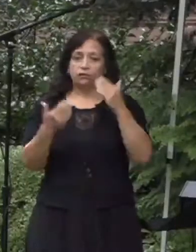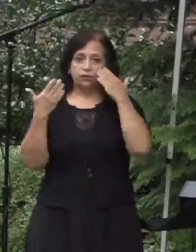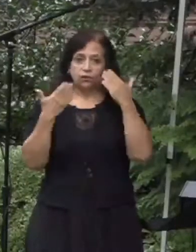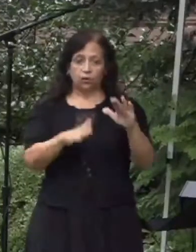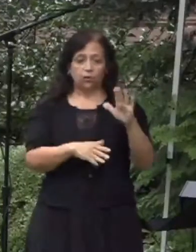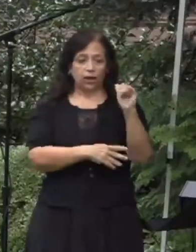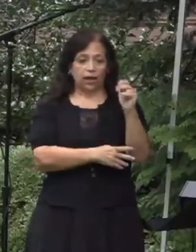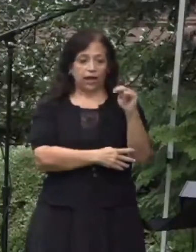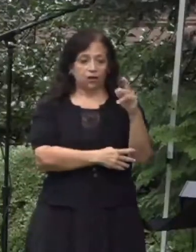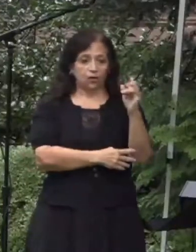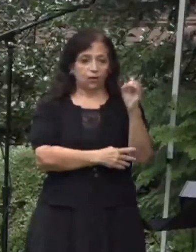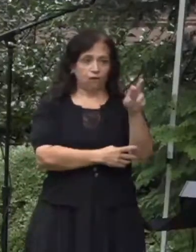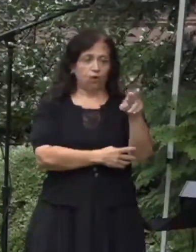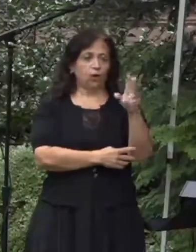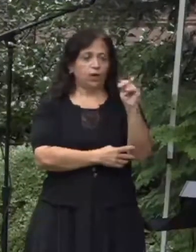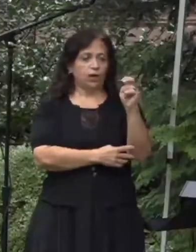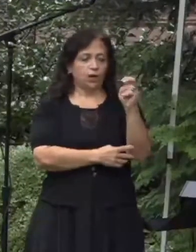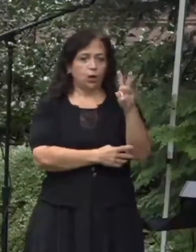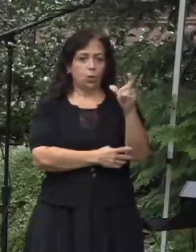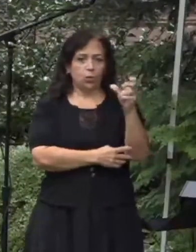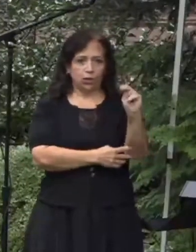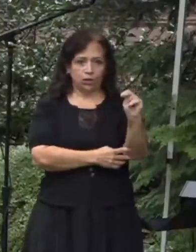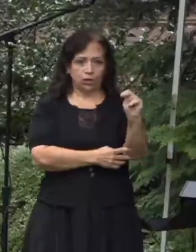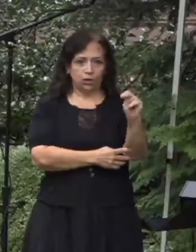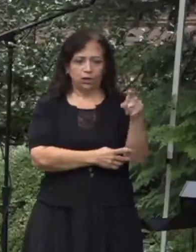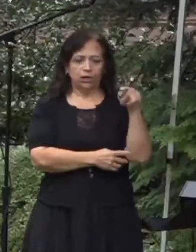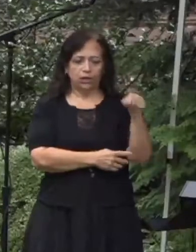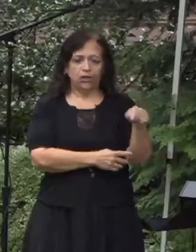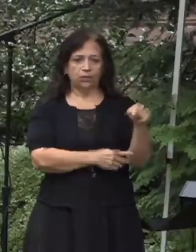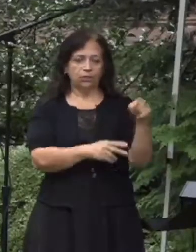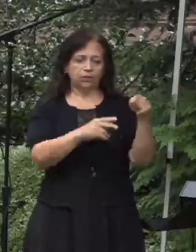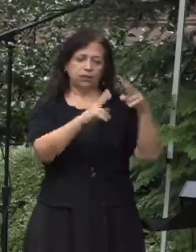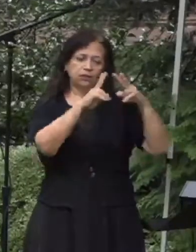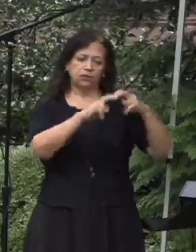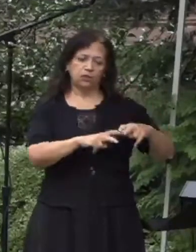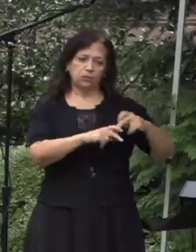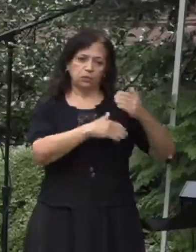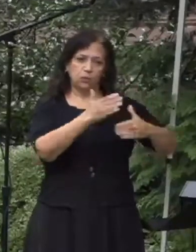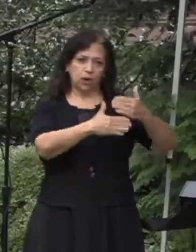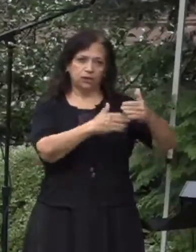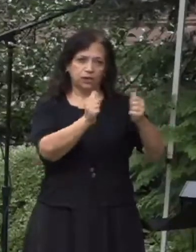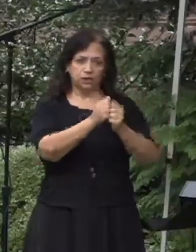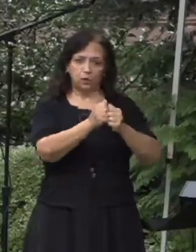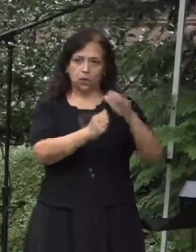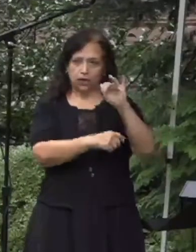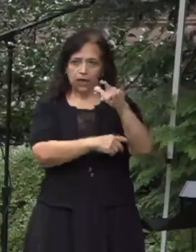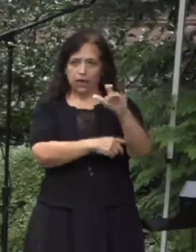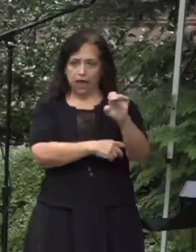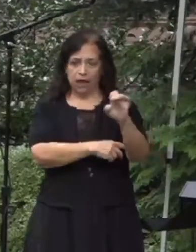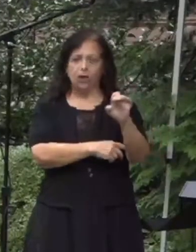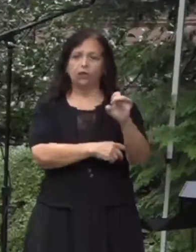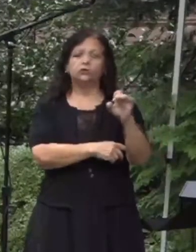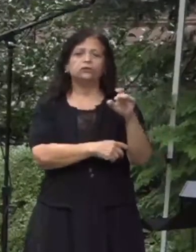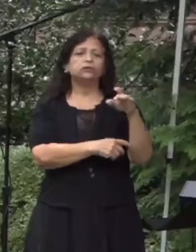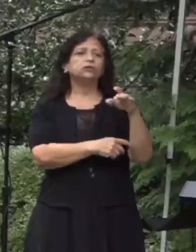know, Andover Newton had been in a discernment process with Yale Divinity School for several years as